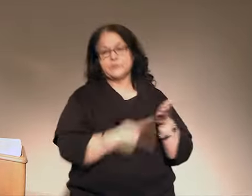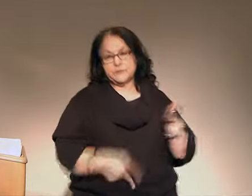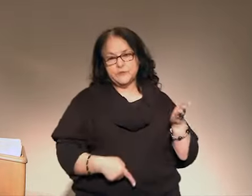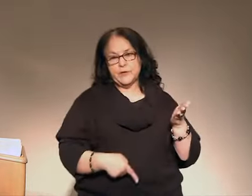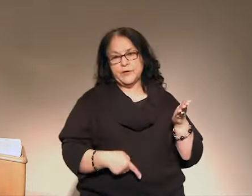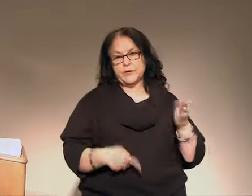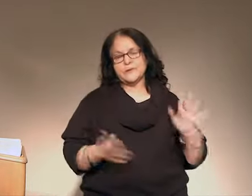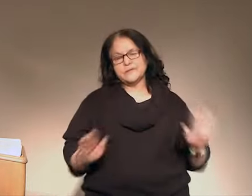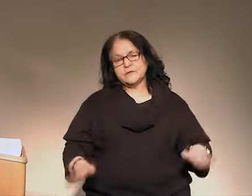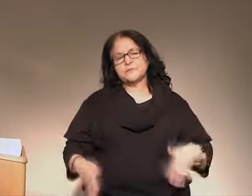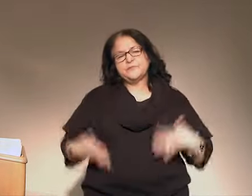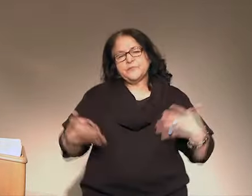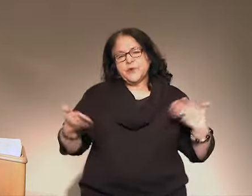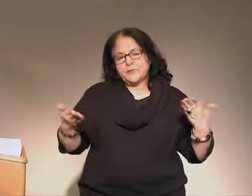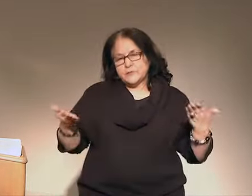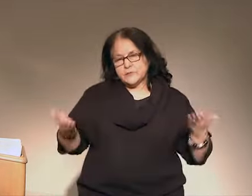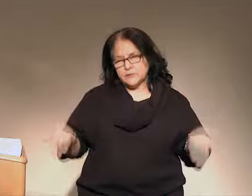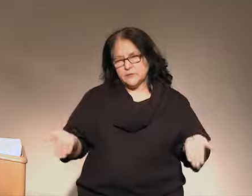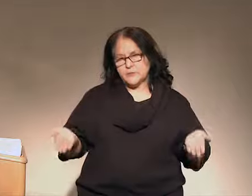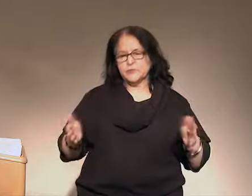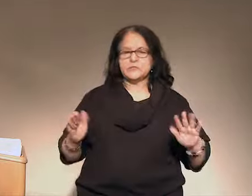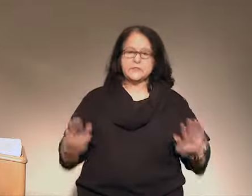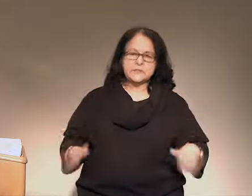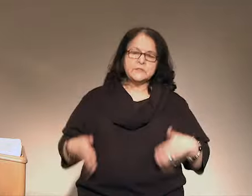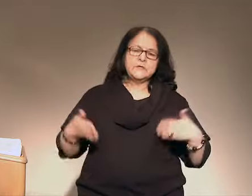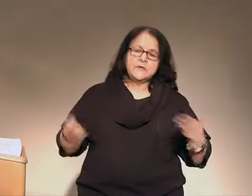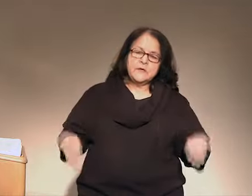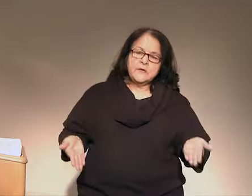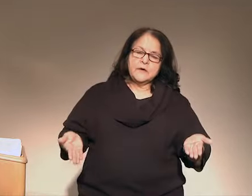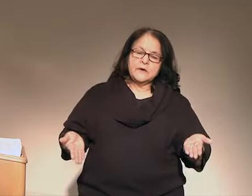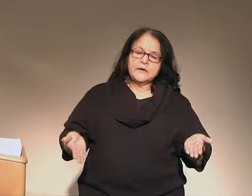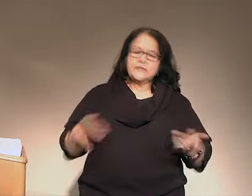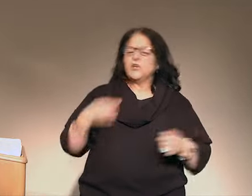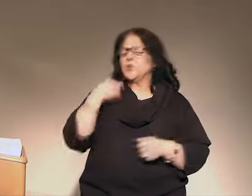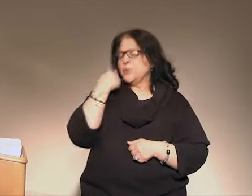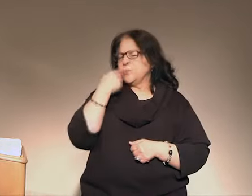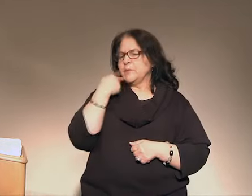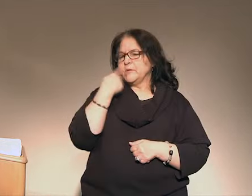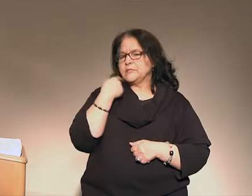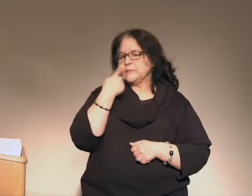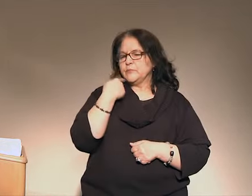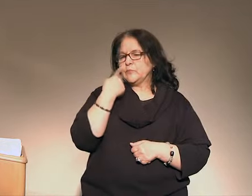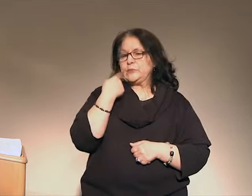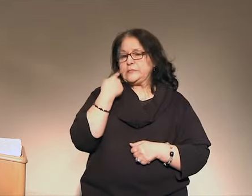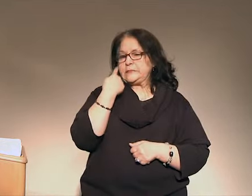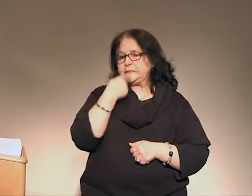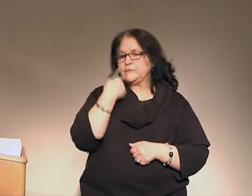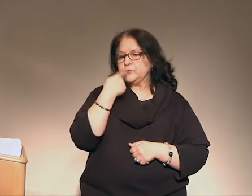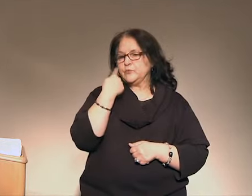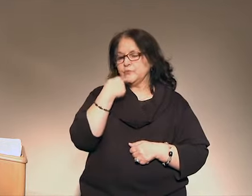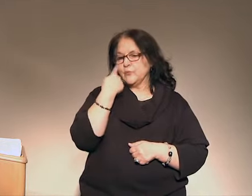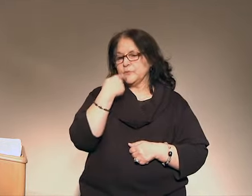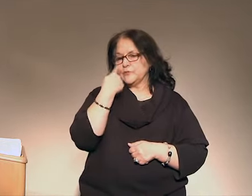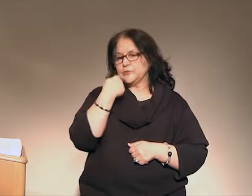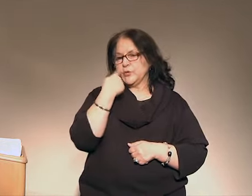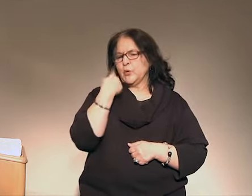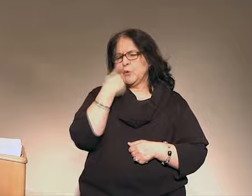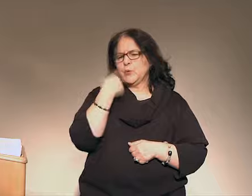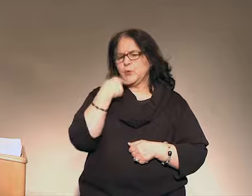this way. I think this perhaps makes a little bit more sense. And I think who maybe makes a little more sense if you do form it this way.